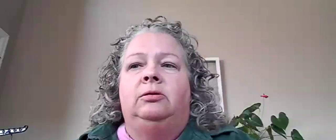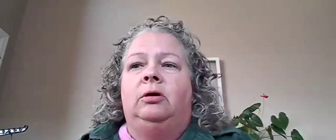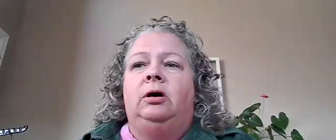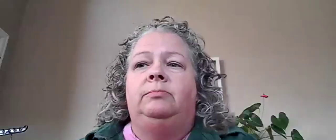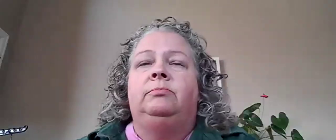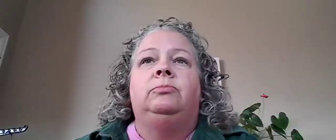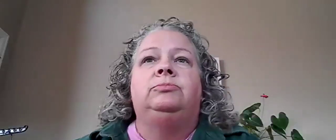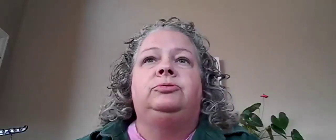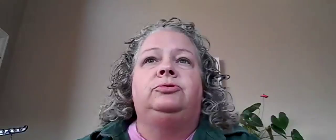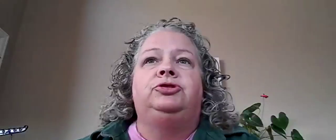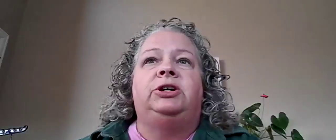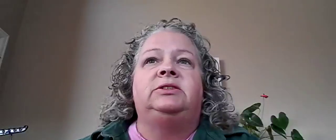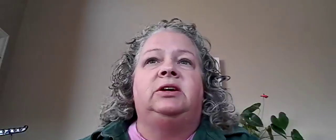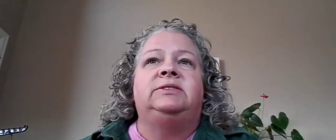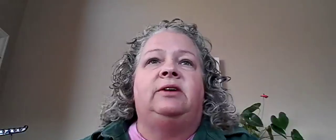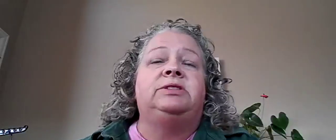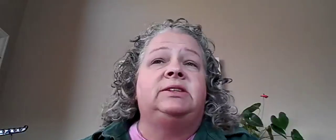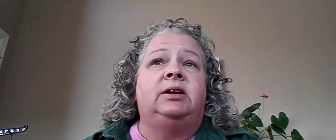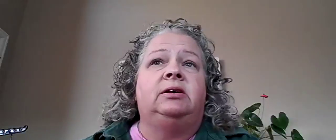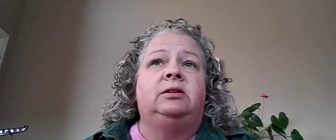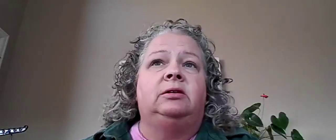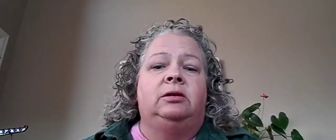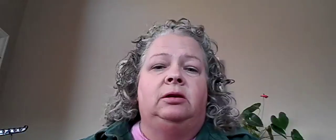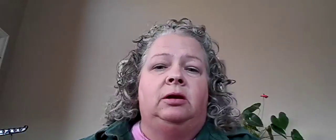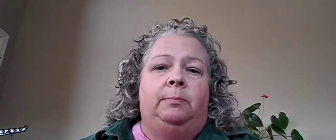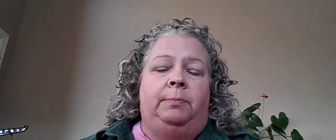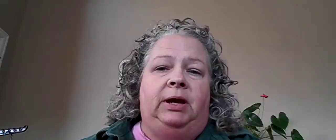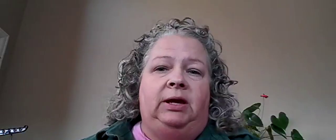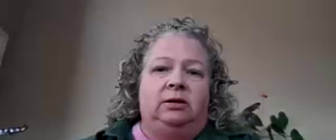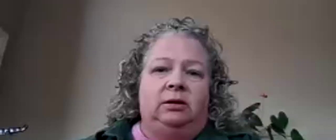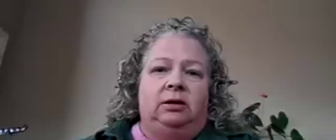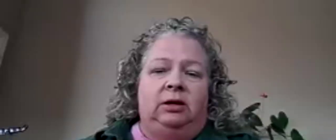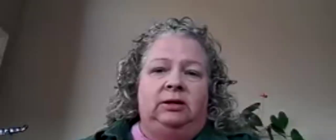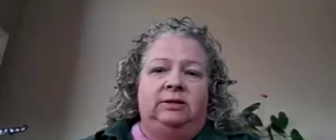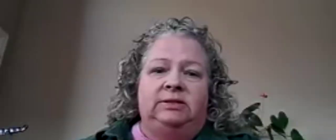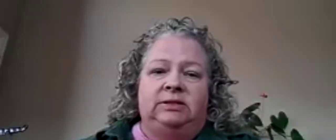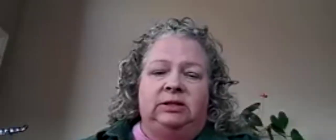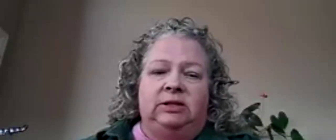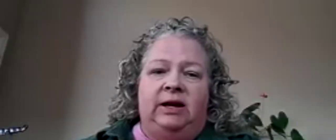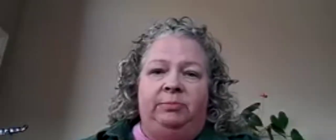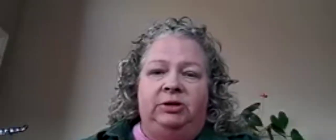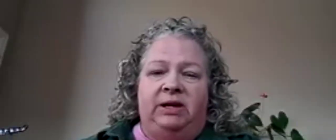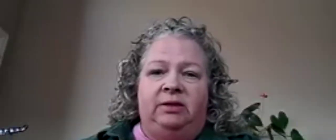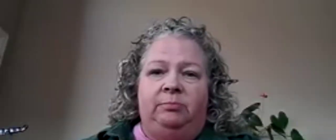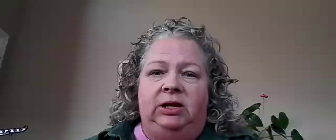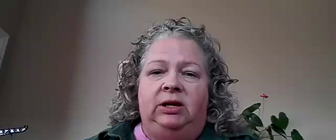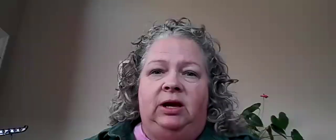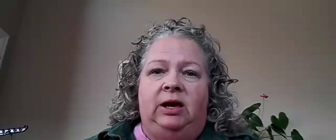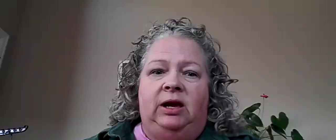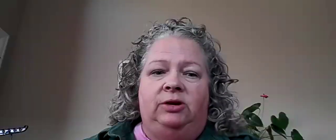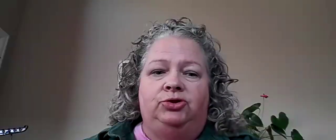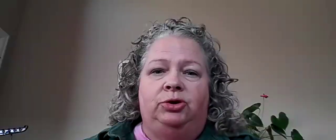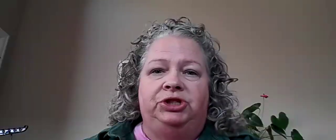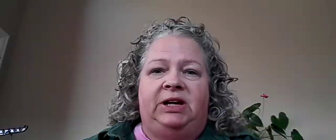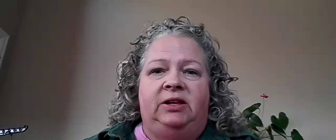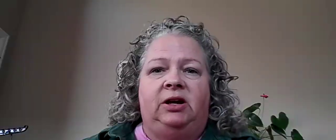Ida, um, Jessica is out sick. Pete is not able to make the